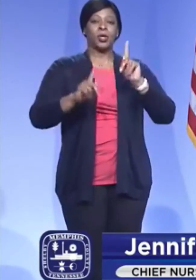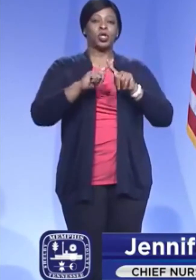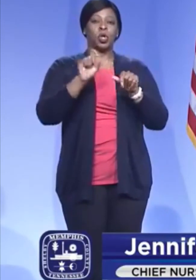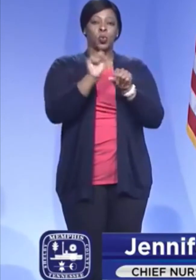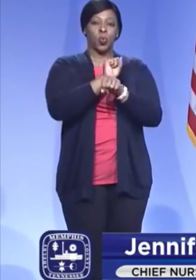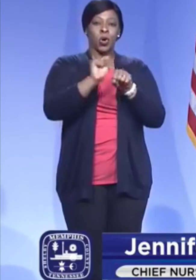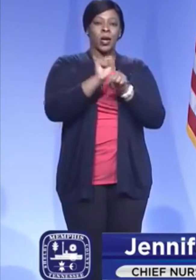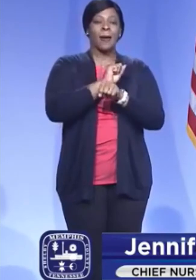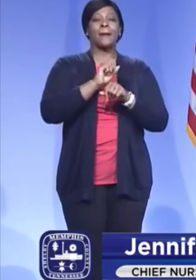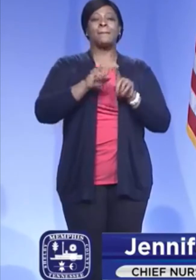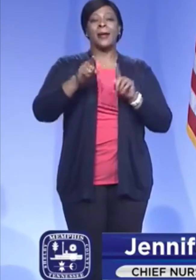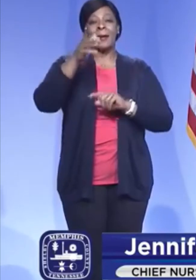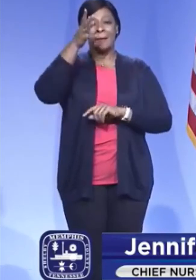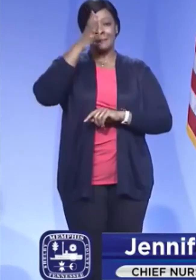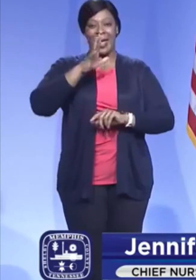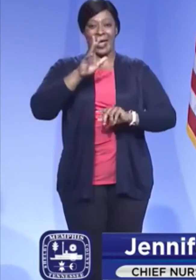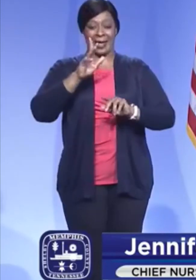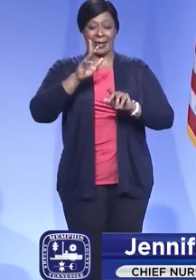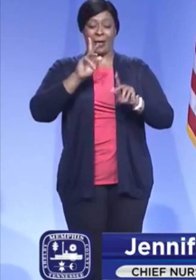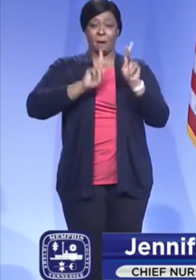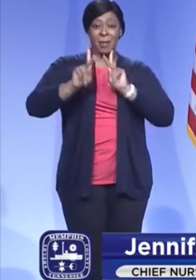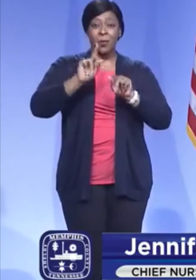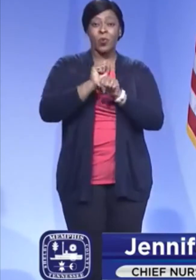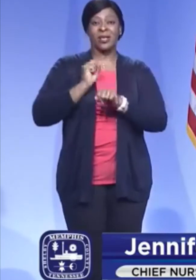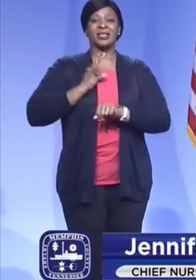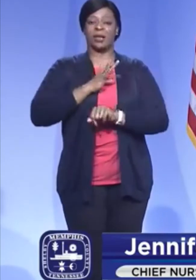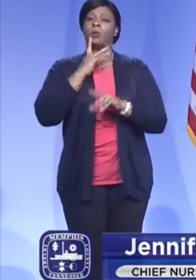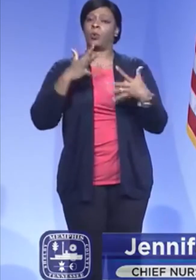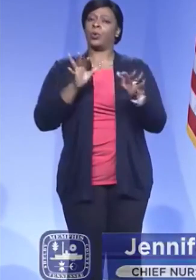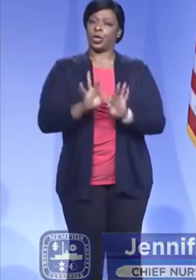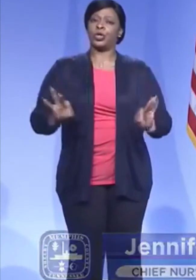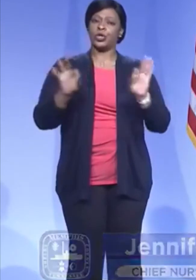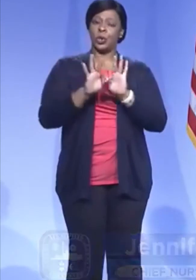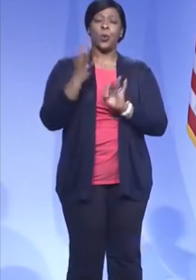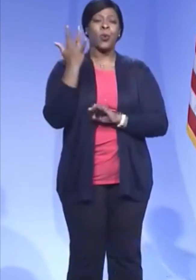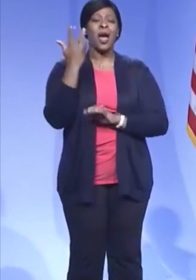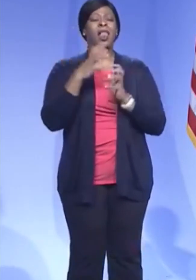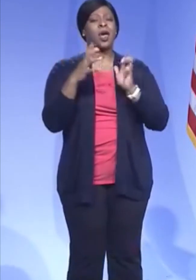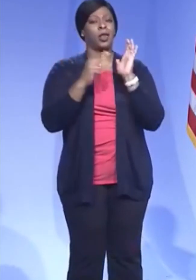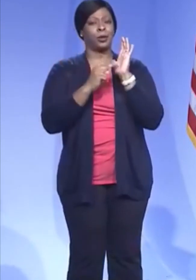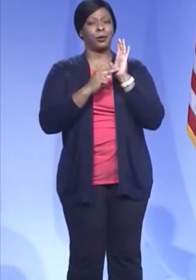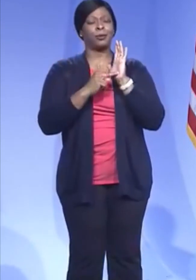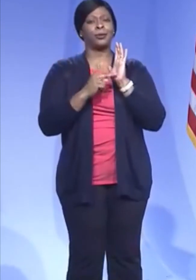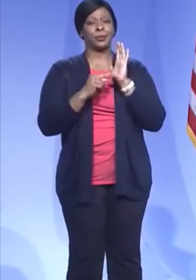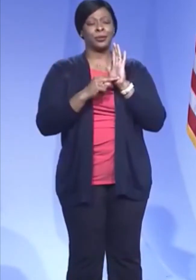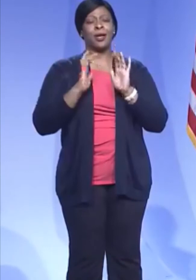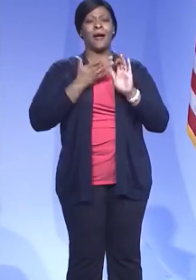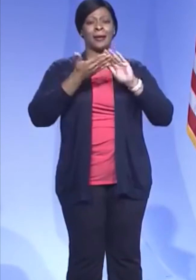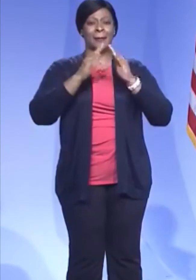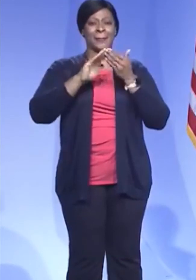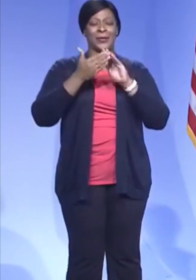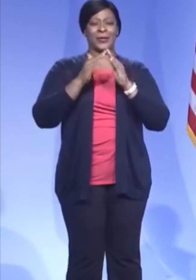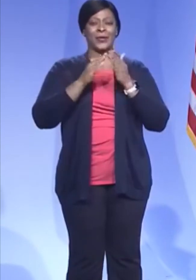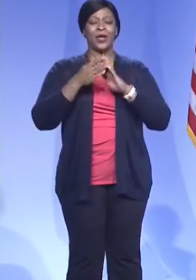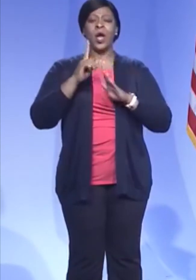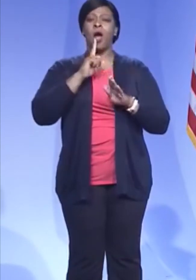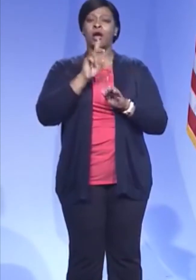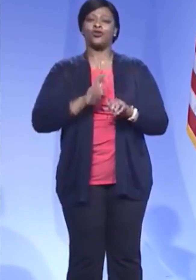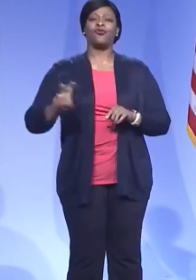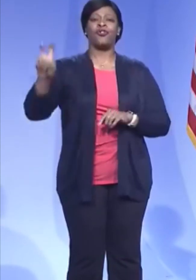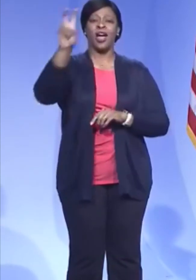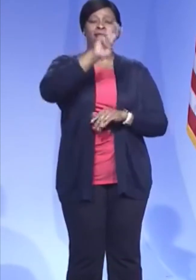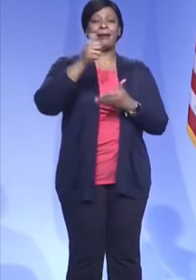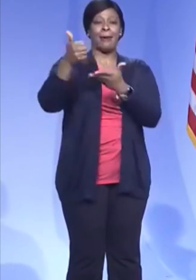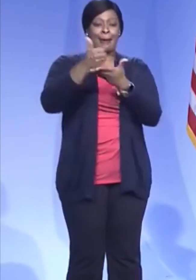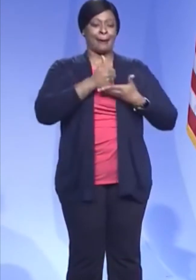but manpower is a big concern because a lot of the nurses in our community are traveling, helping